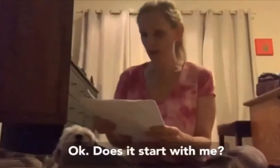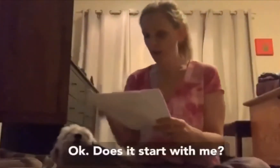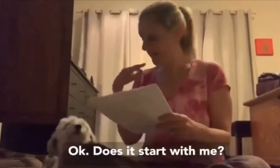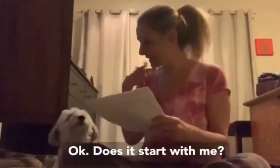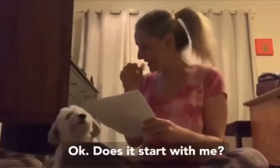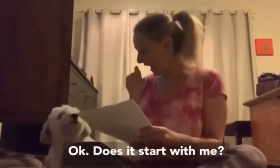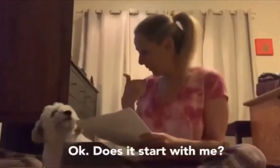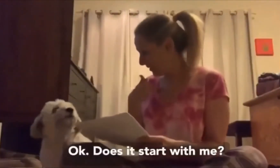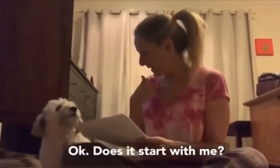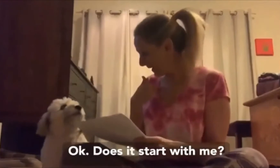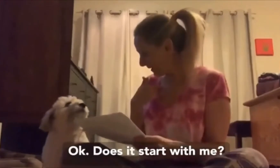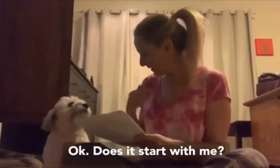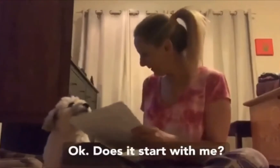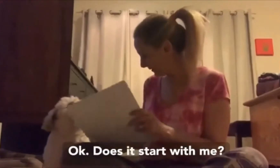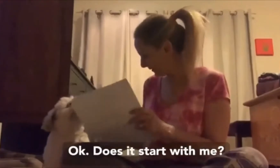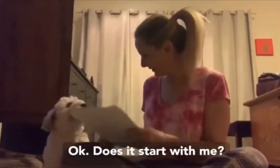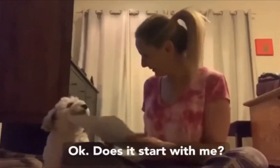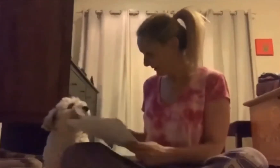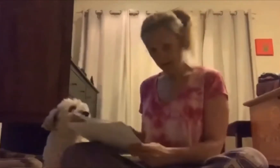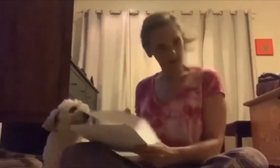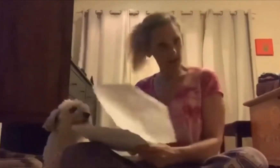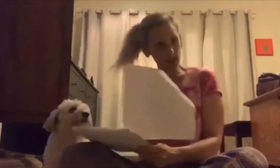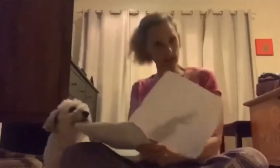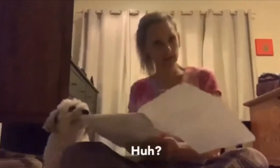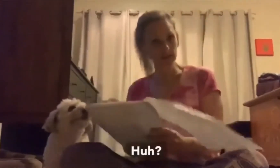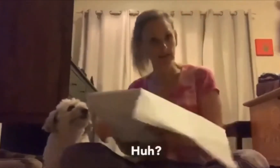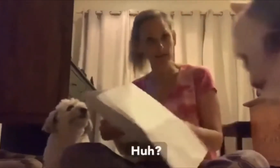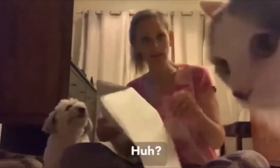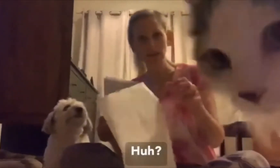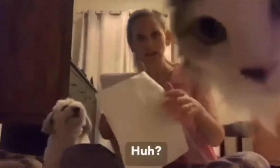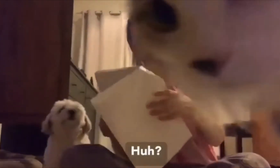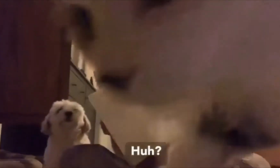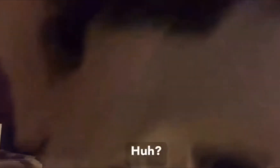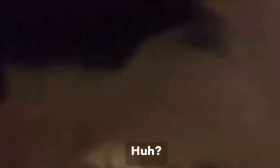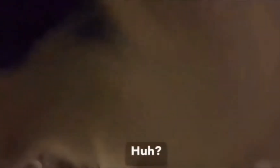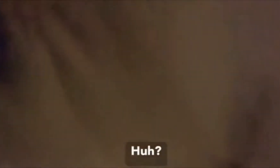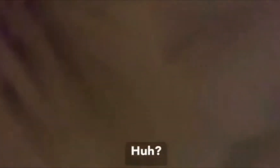Okay. You gonna study with me? Huh?